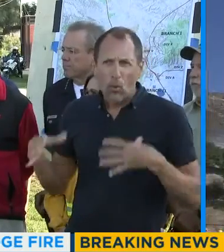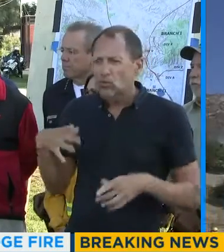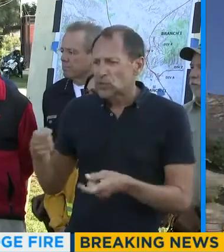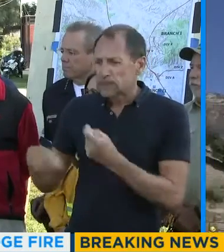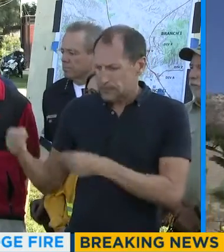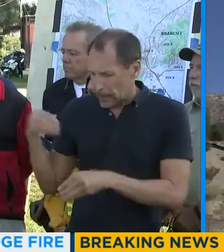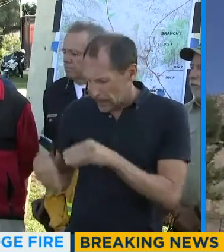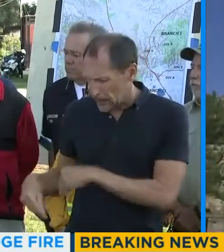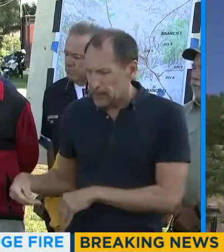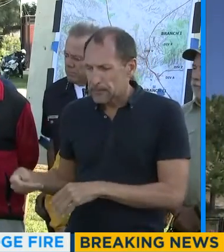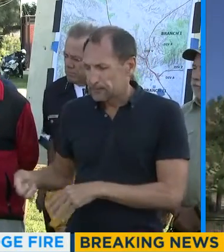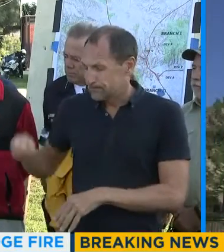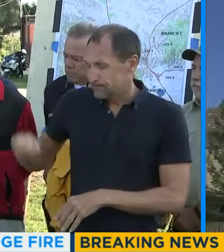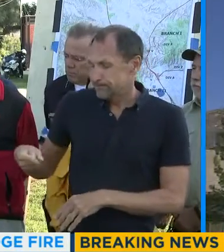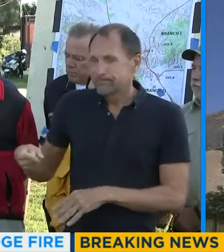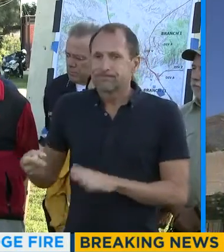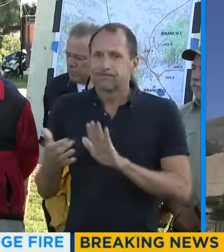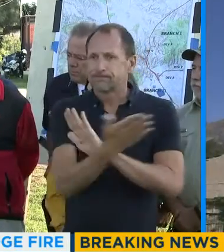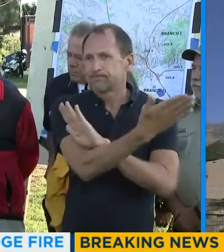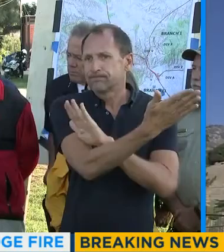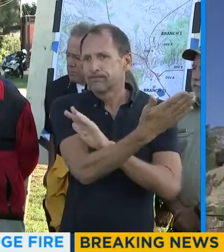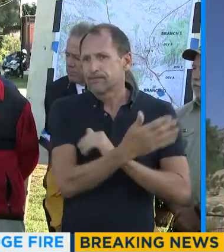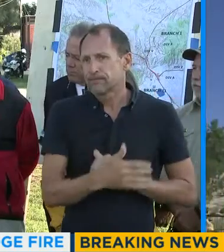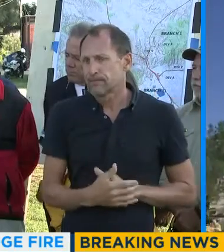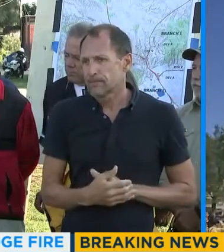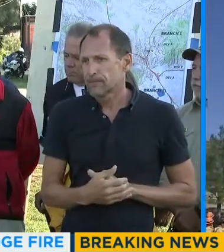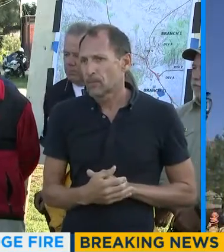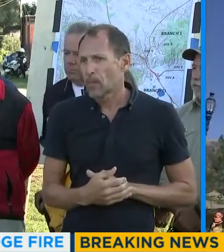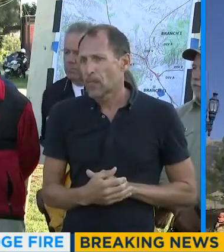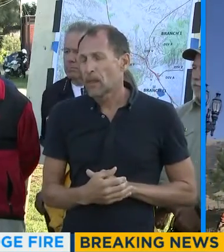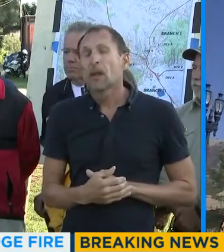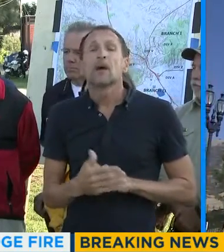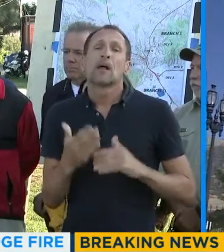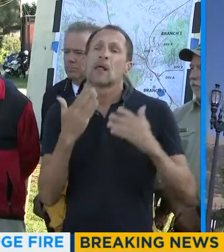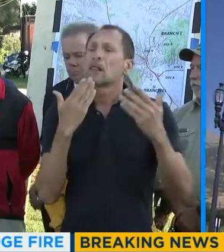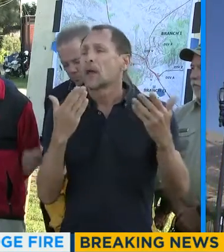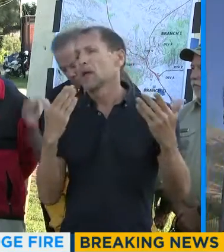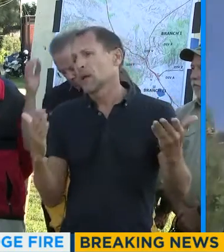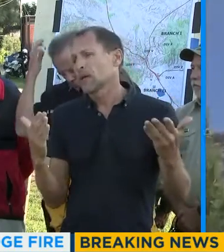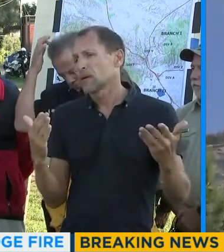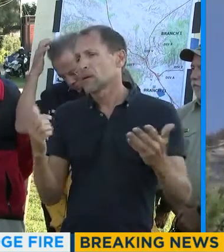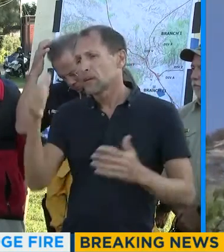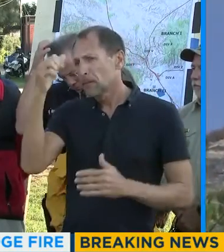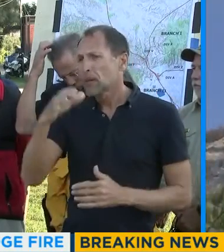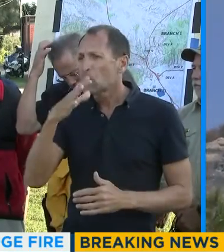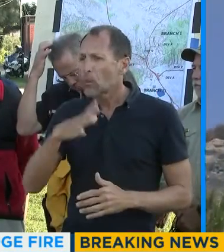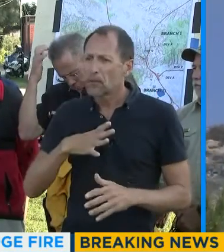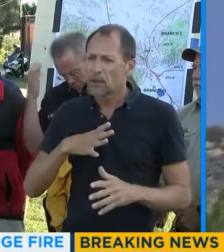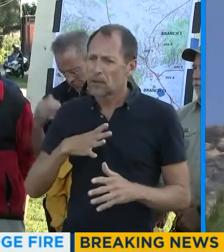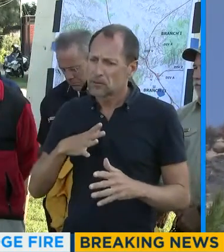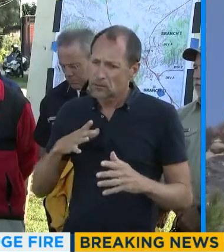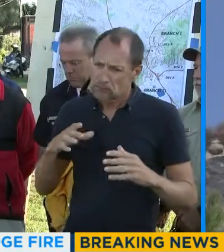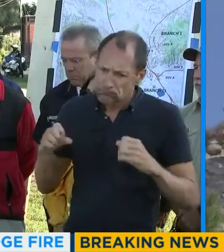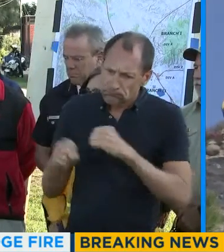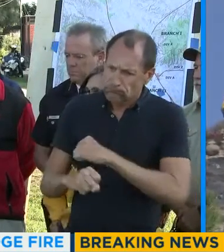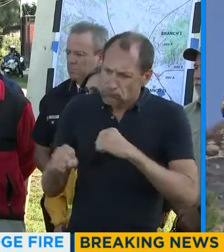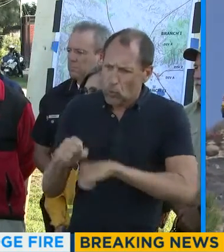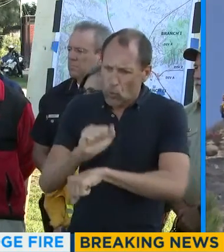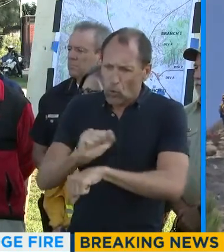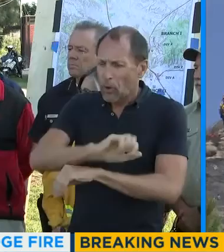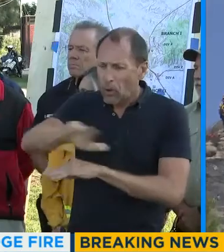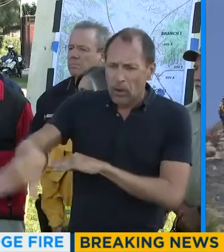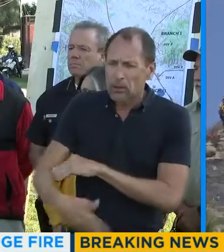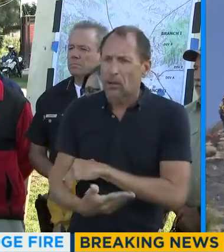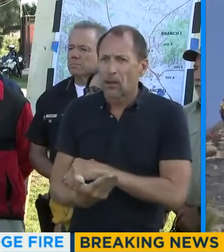One thing I do want to do is, not only thank the men and women who have fought all night to battle this fire, but I also want to